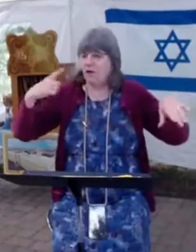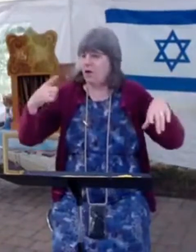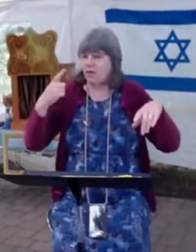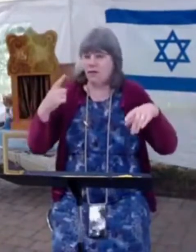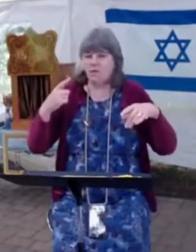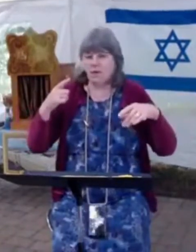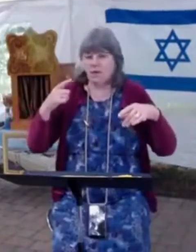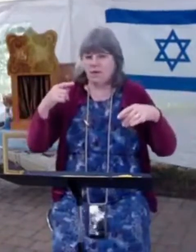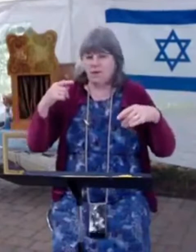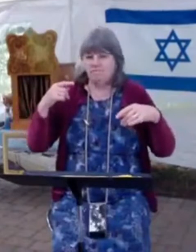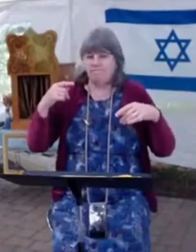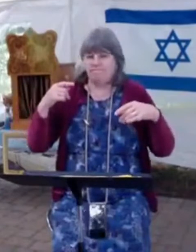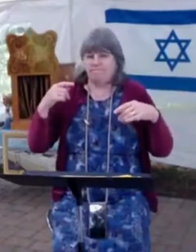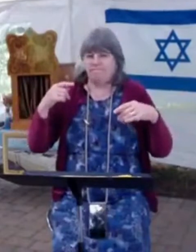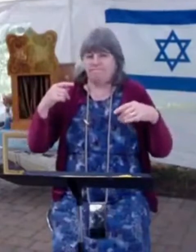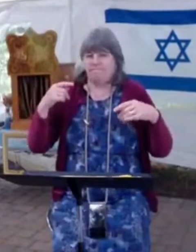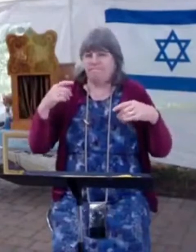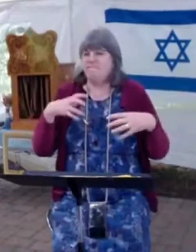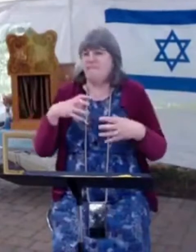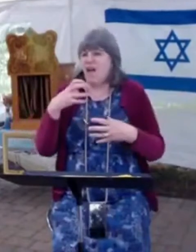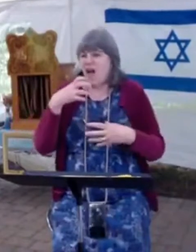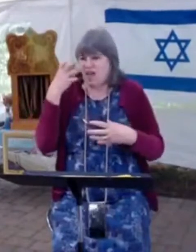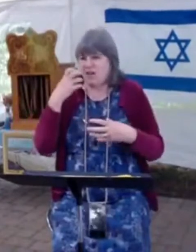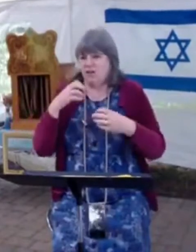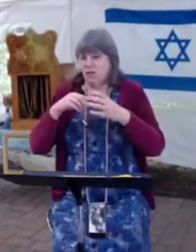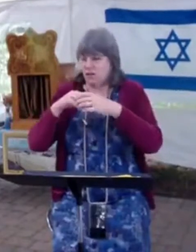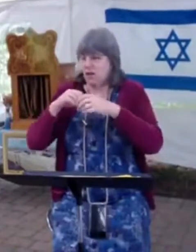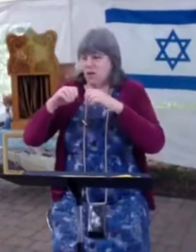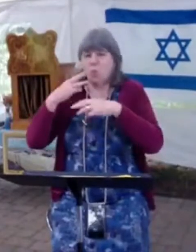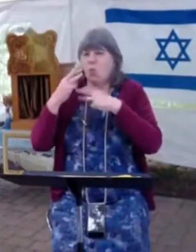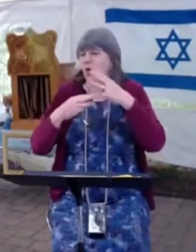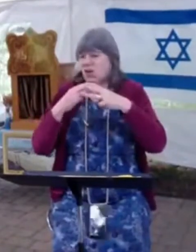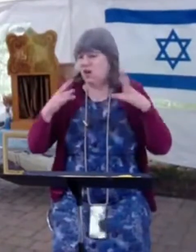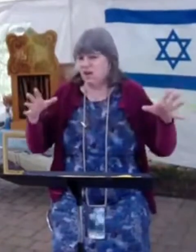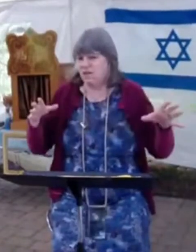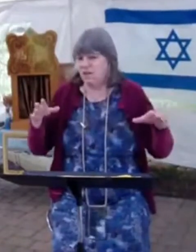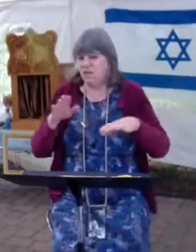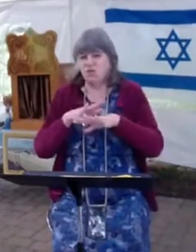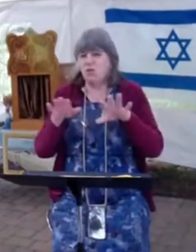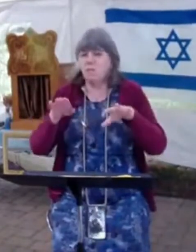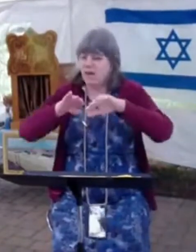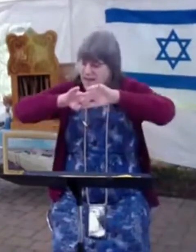is set apart. Holy. Holy.